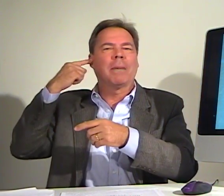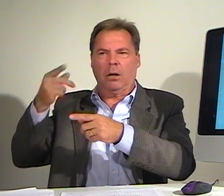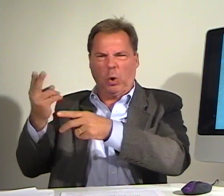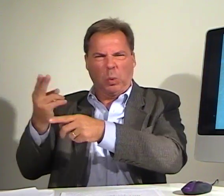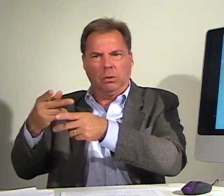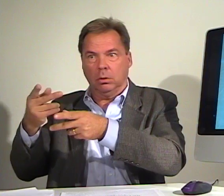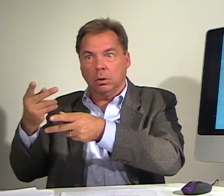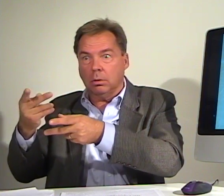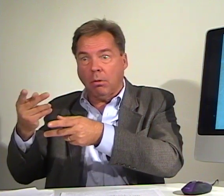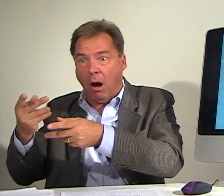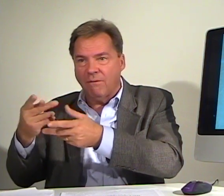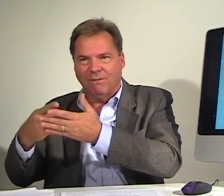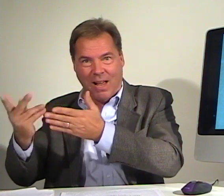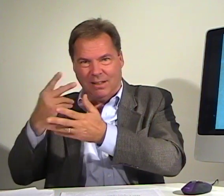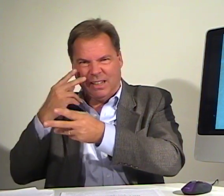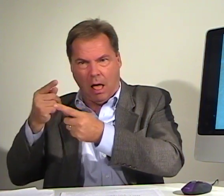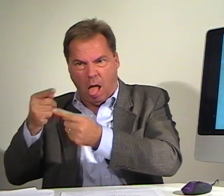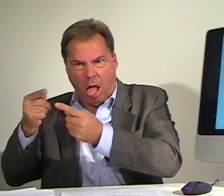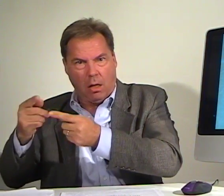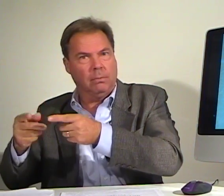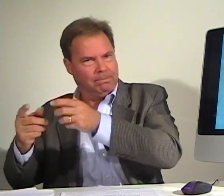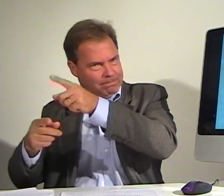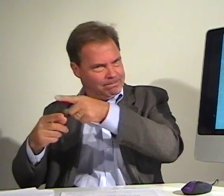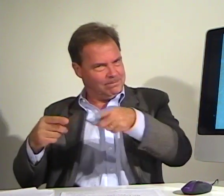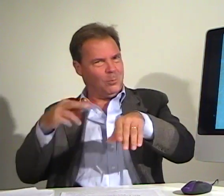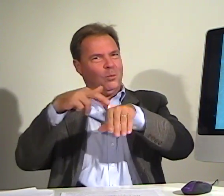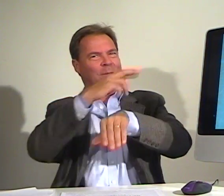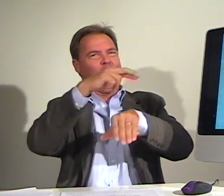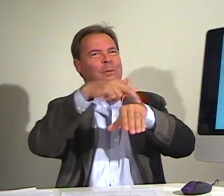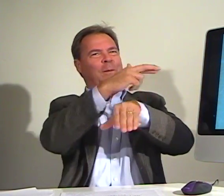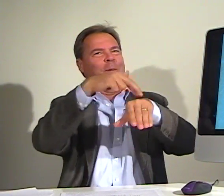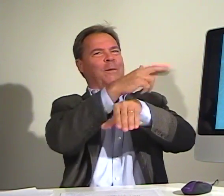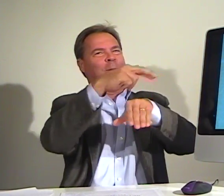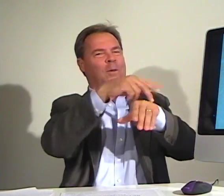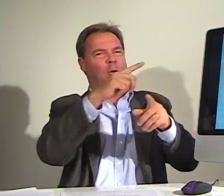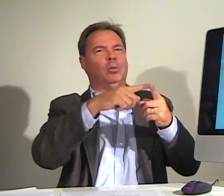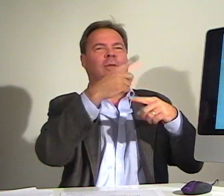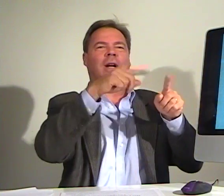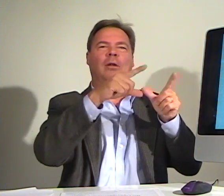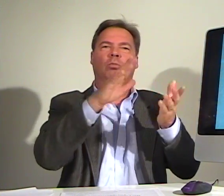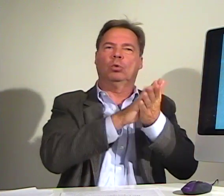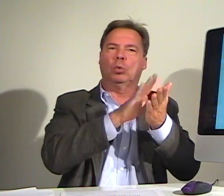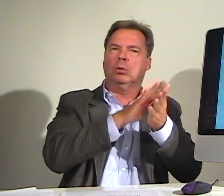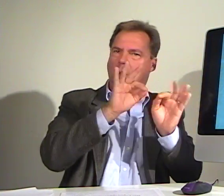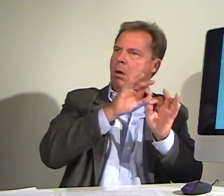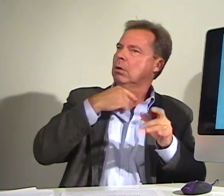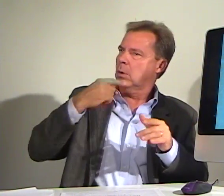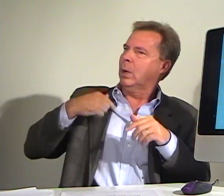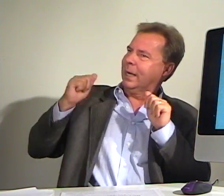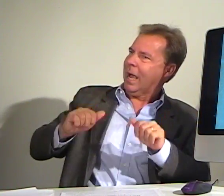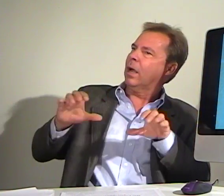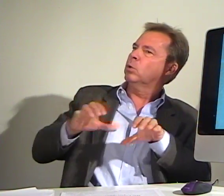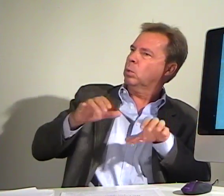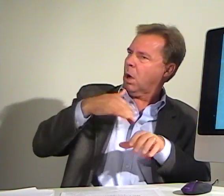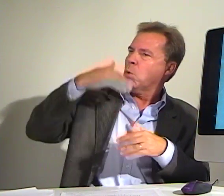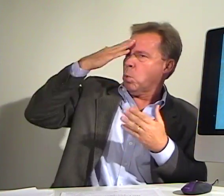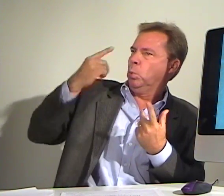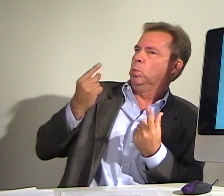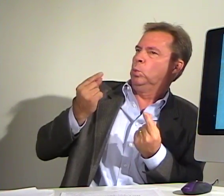student and really assess them. And if they aren't able to learn how to read based on their methodology, then we would need to refer them to a sign language